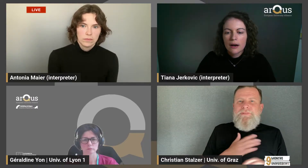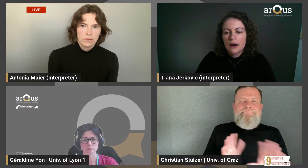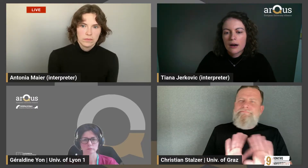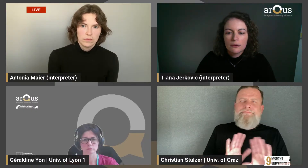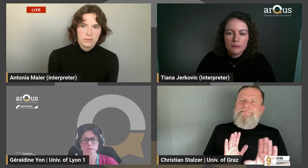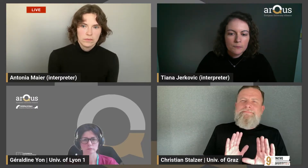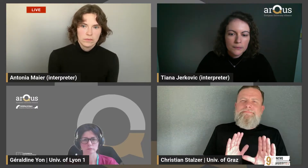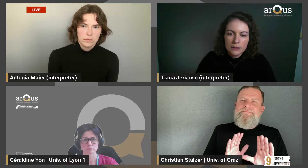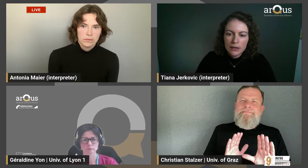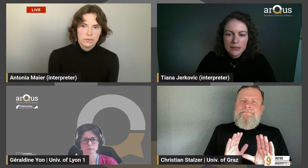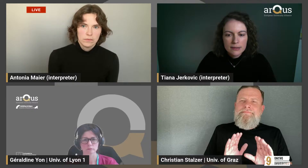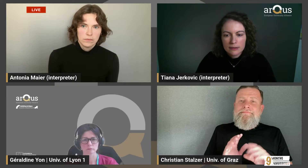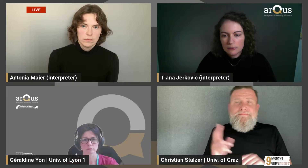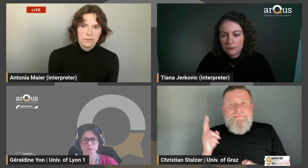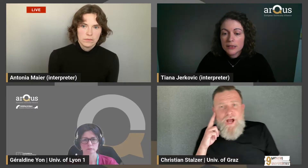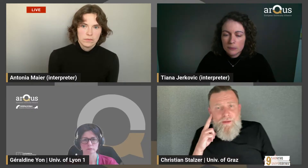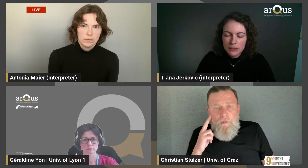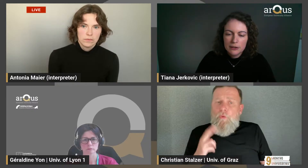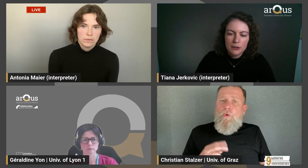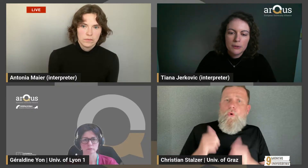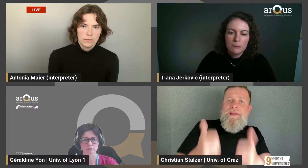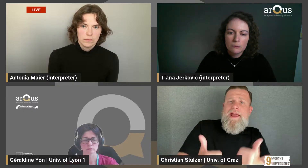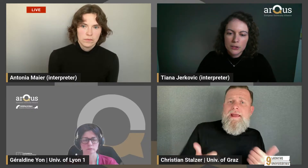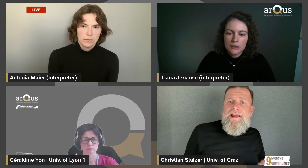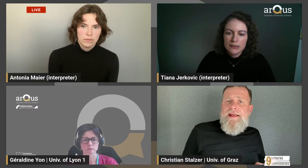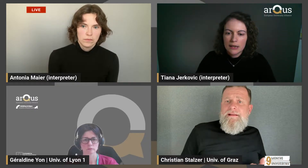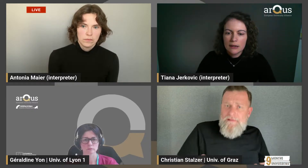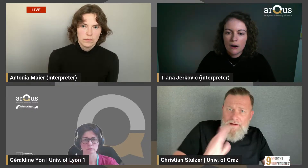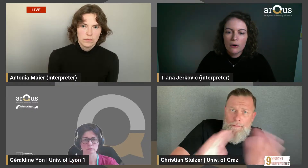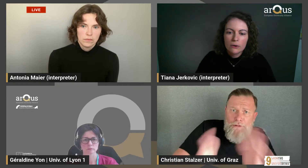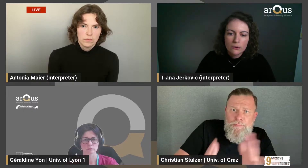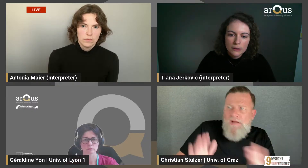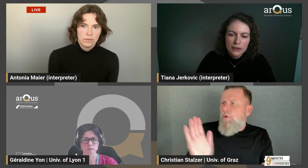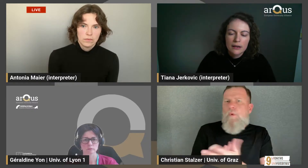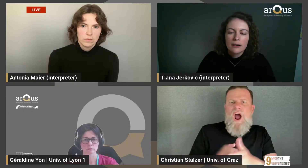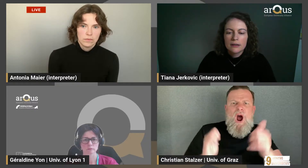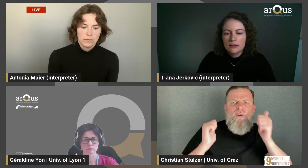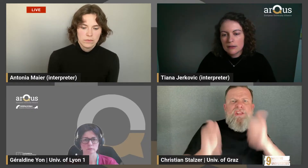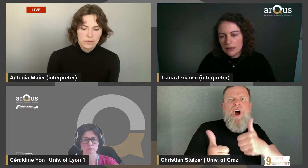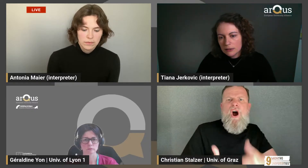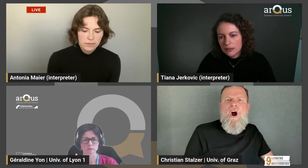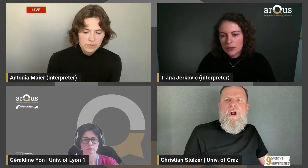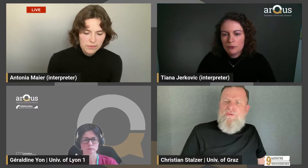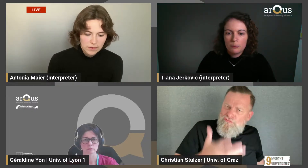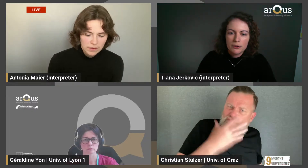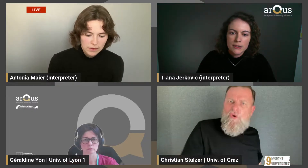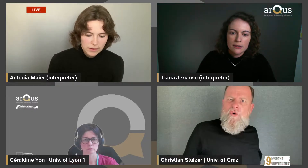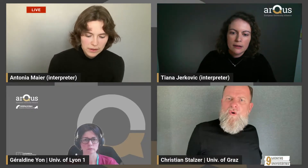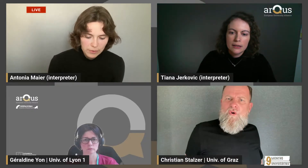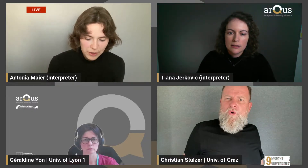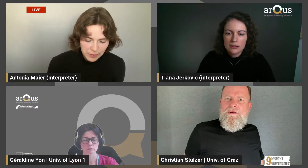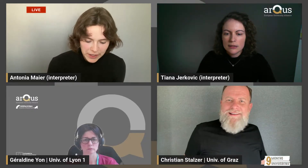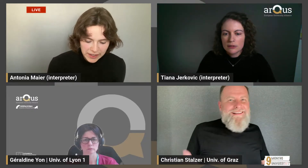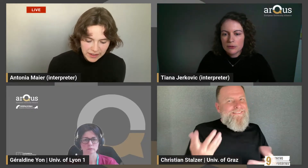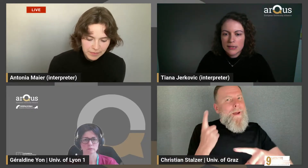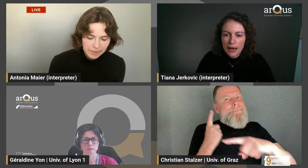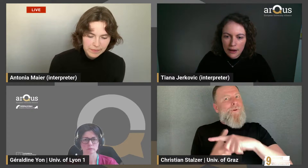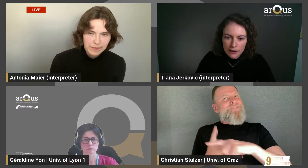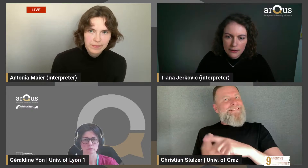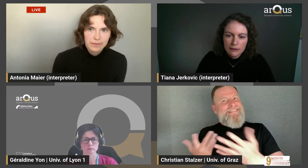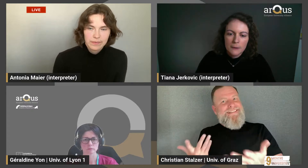is, for example, hearing people would just say, oh, the deaf person, it's just